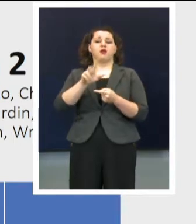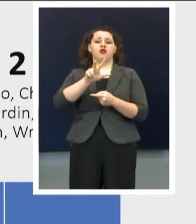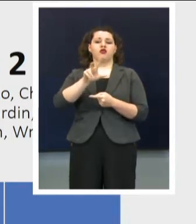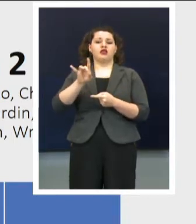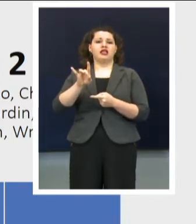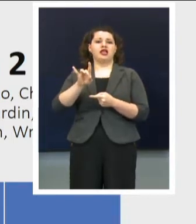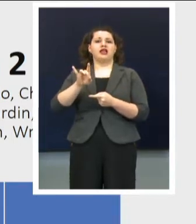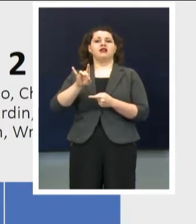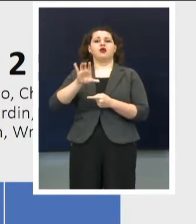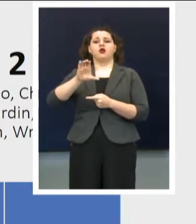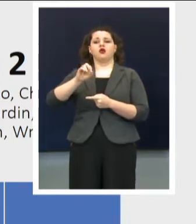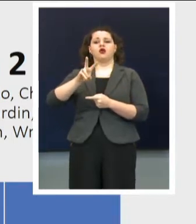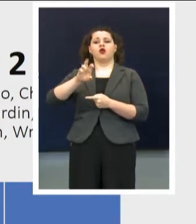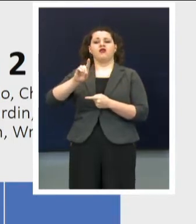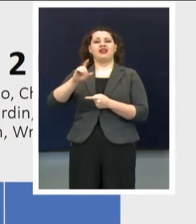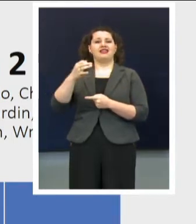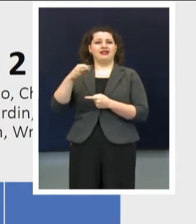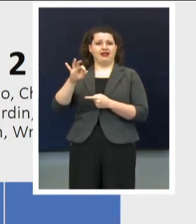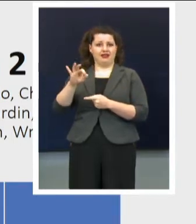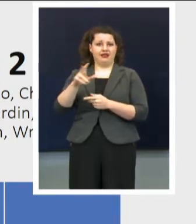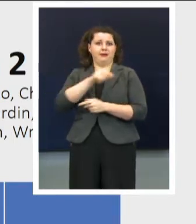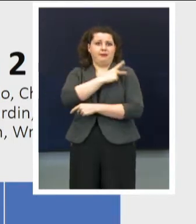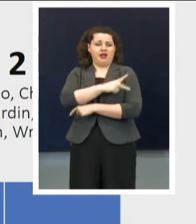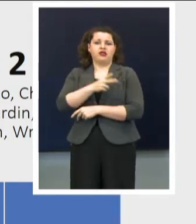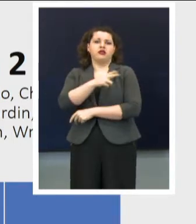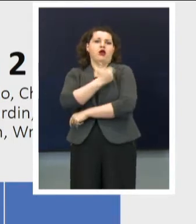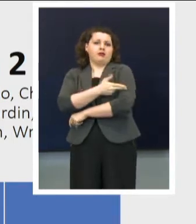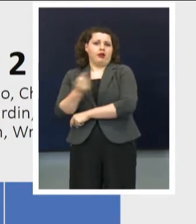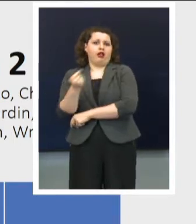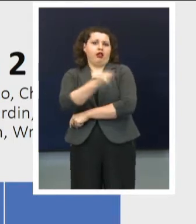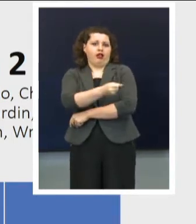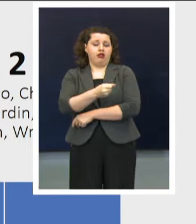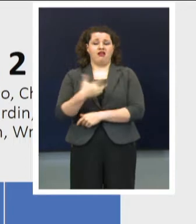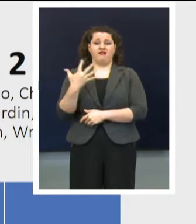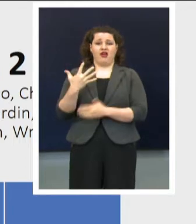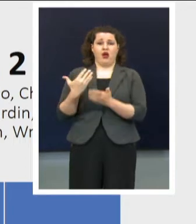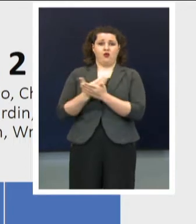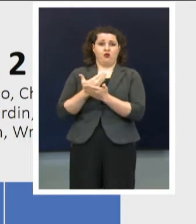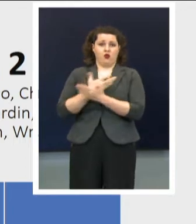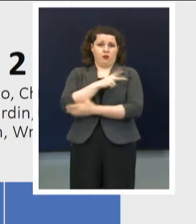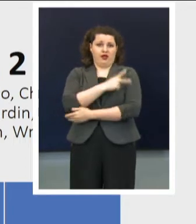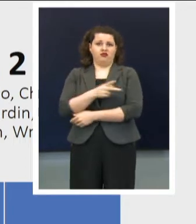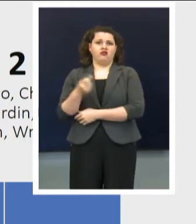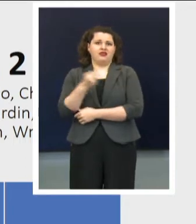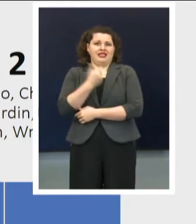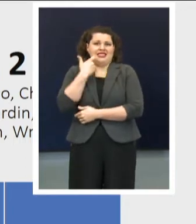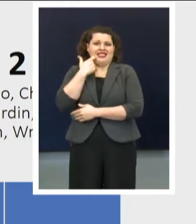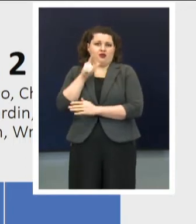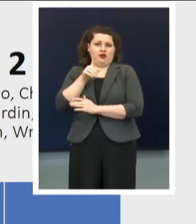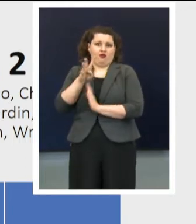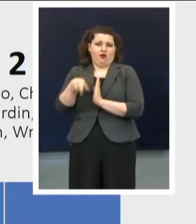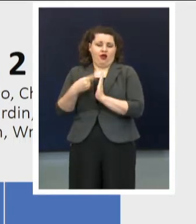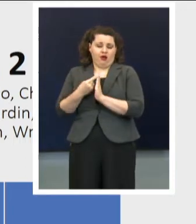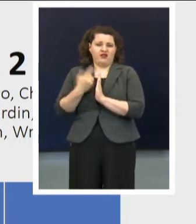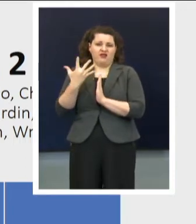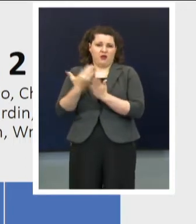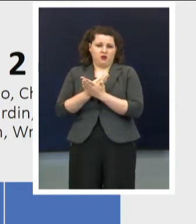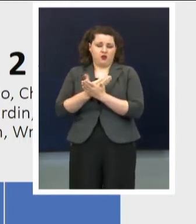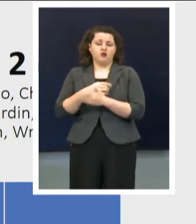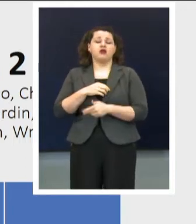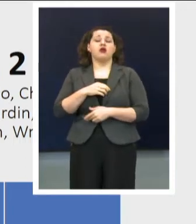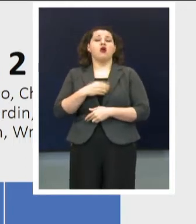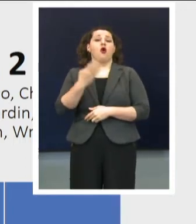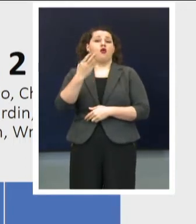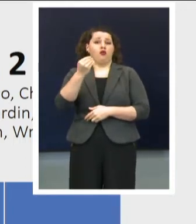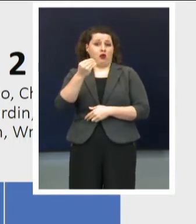COVID-19 patients hospitalized. Five new patients was admitted in the last 24 hours.